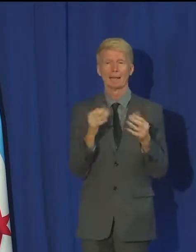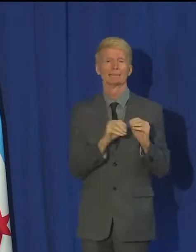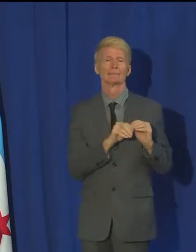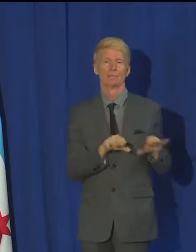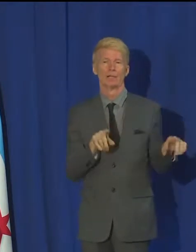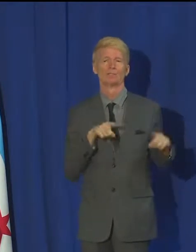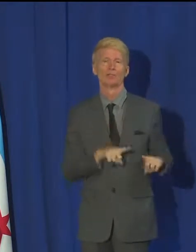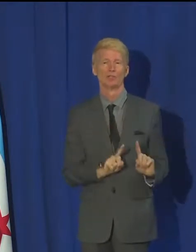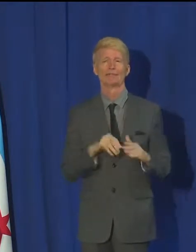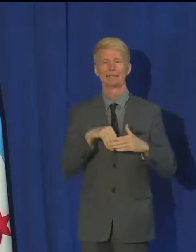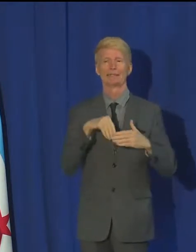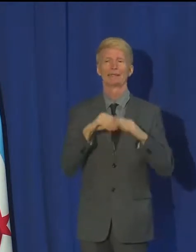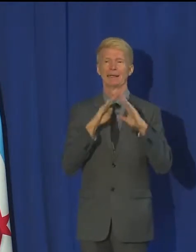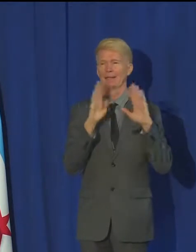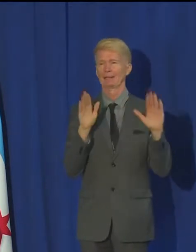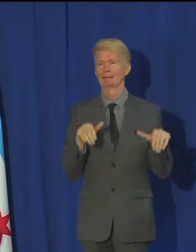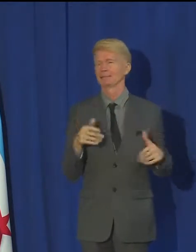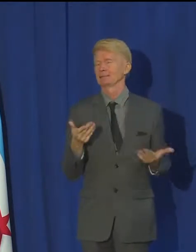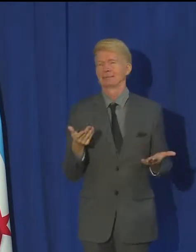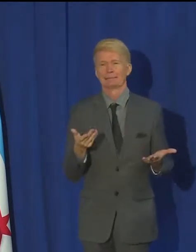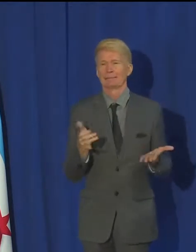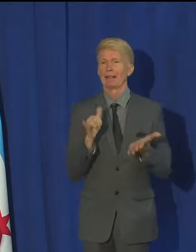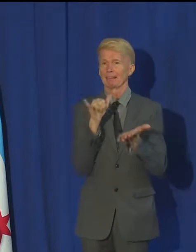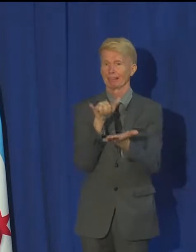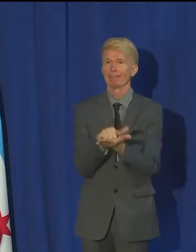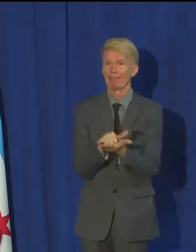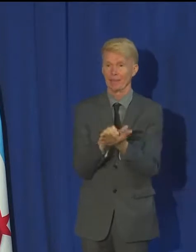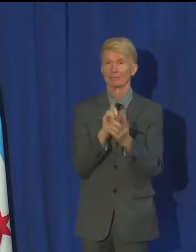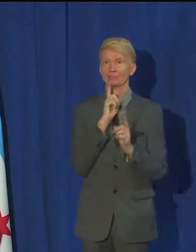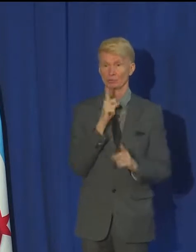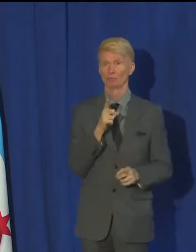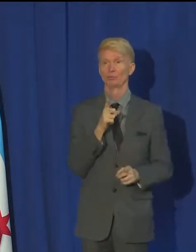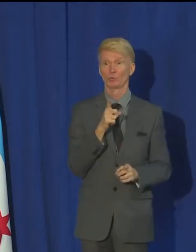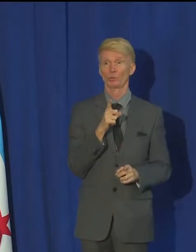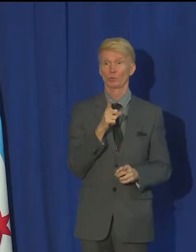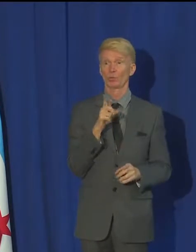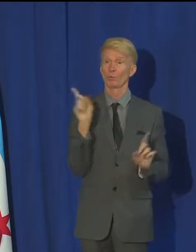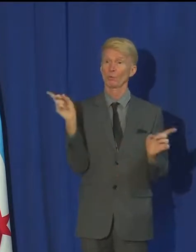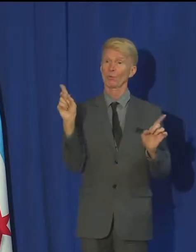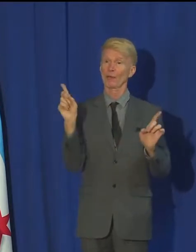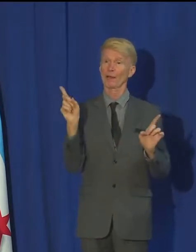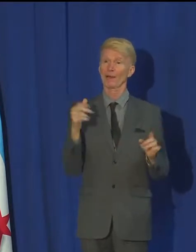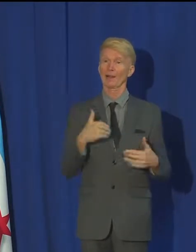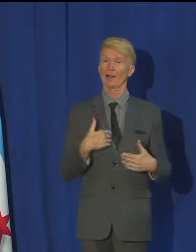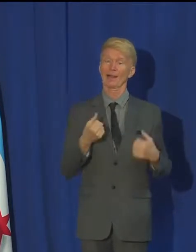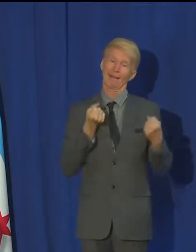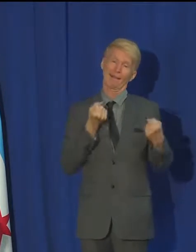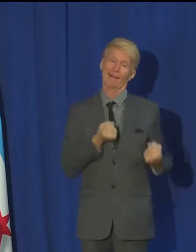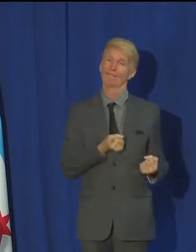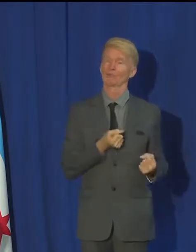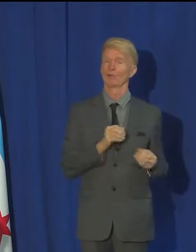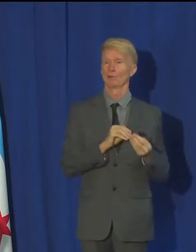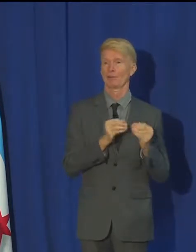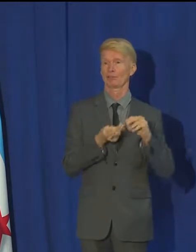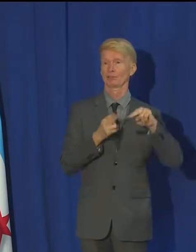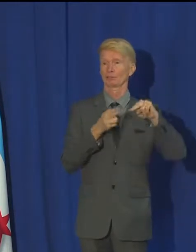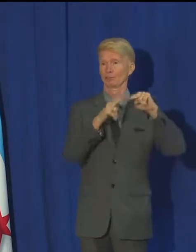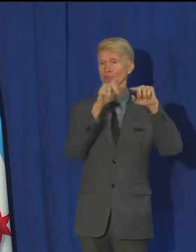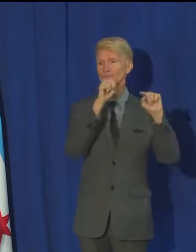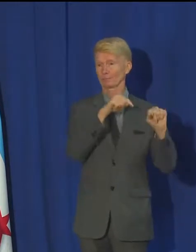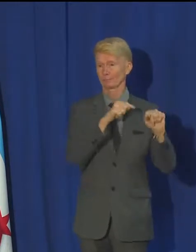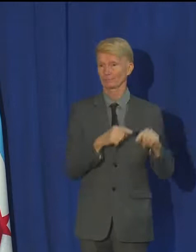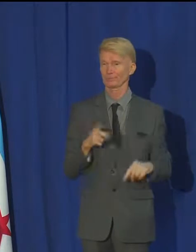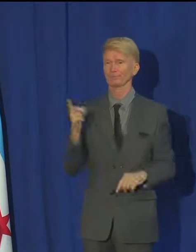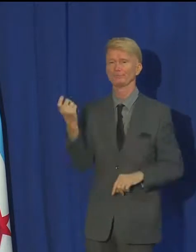spread of COVID. And that's even more true in the parts of the city that are most heavily impacted right now. Also from